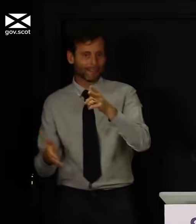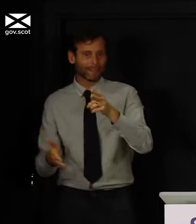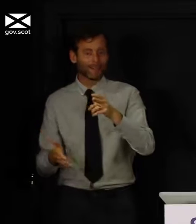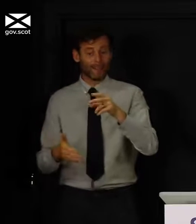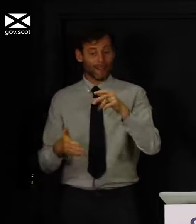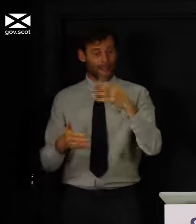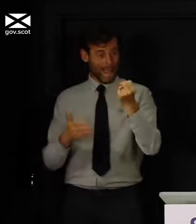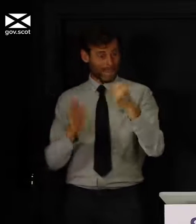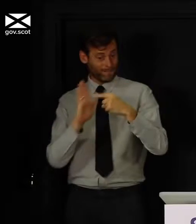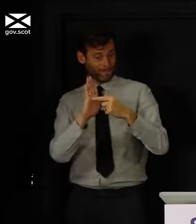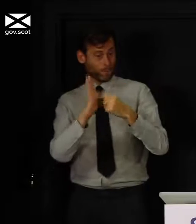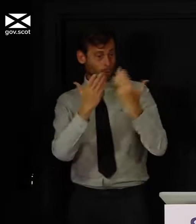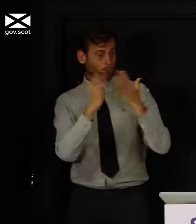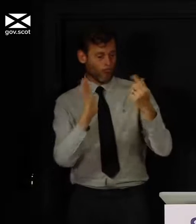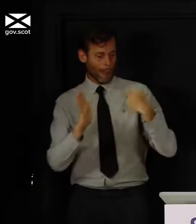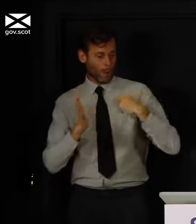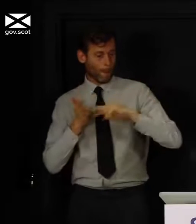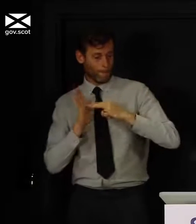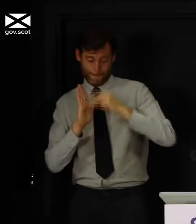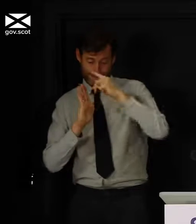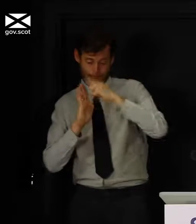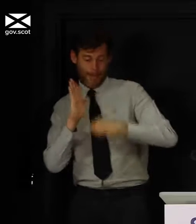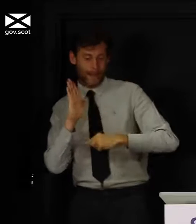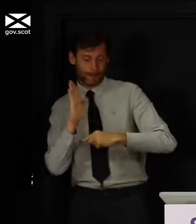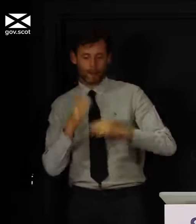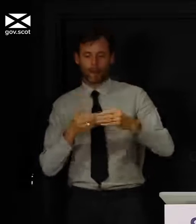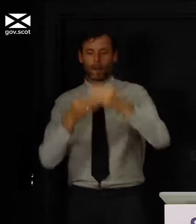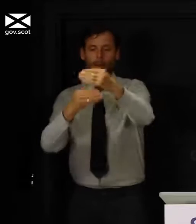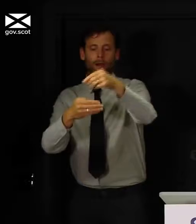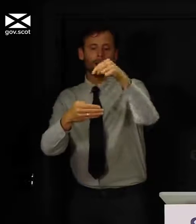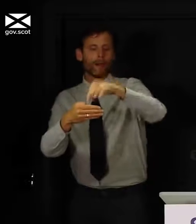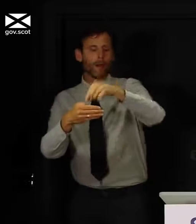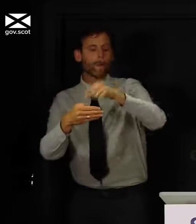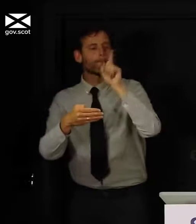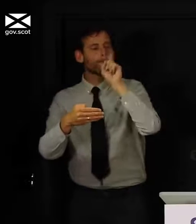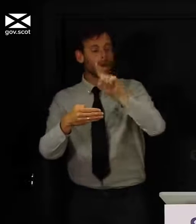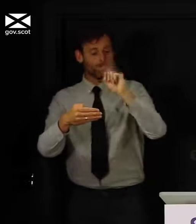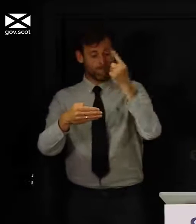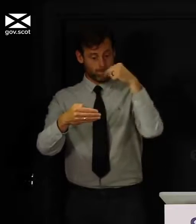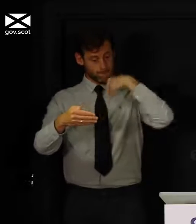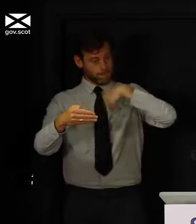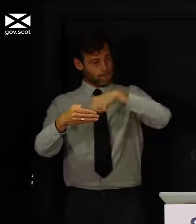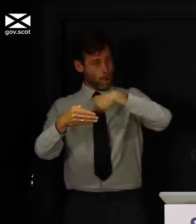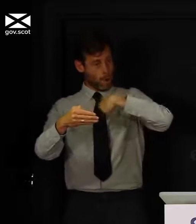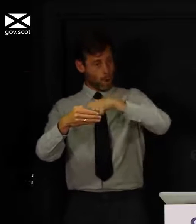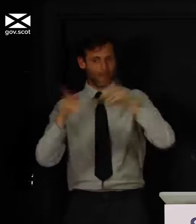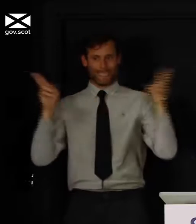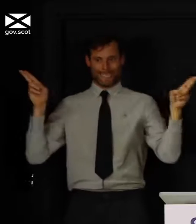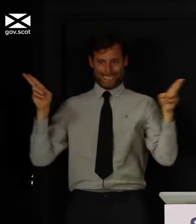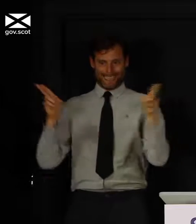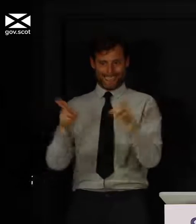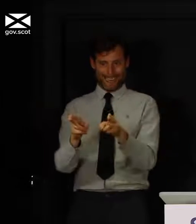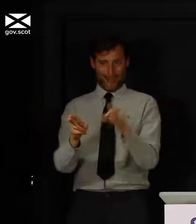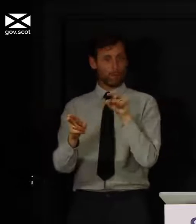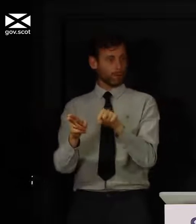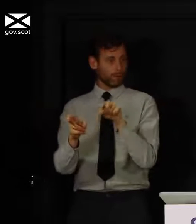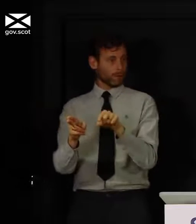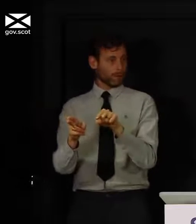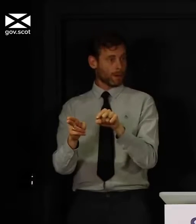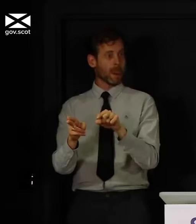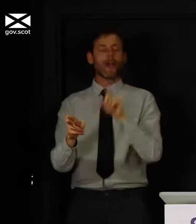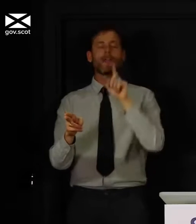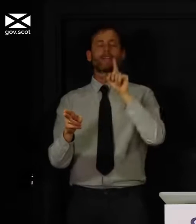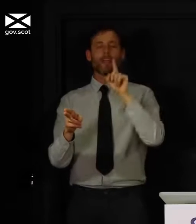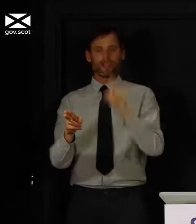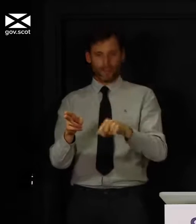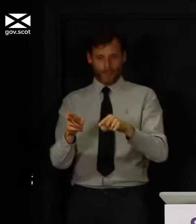we continue to be successful in keeping the incidence of the virus down in Scotland and managing